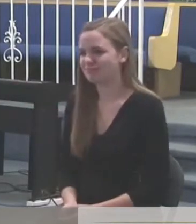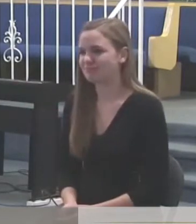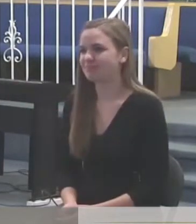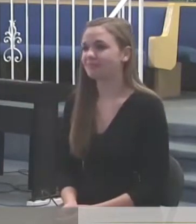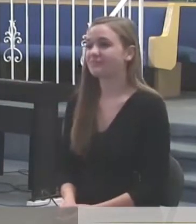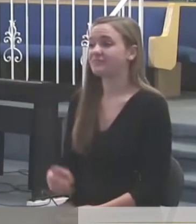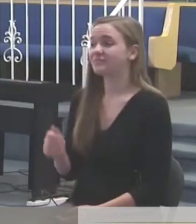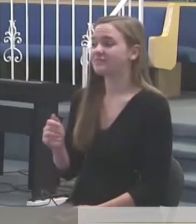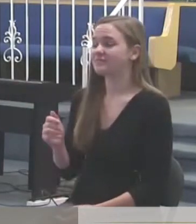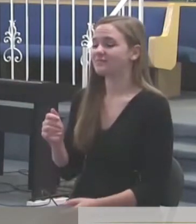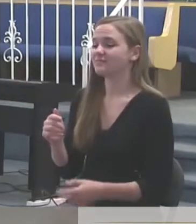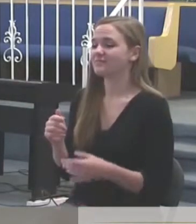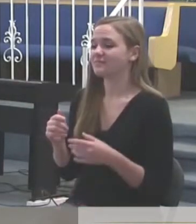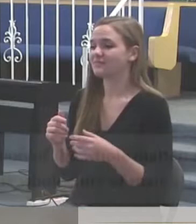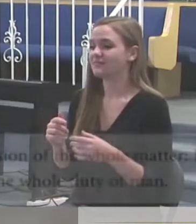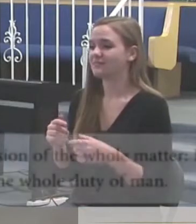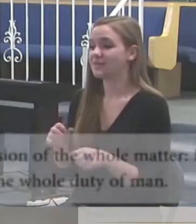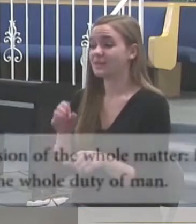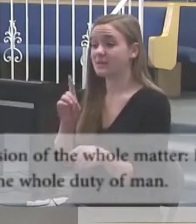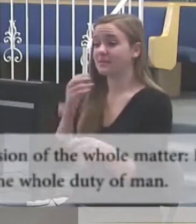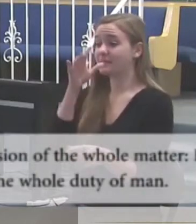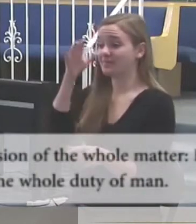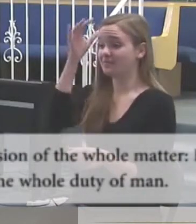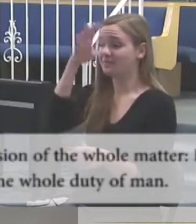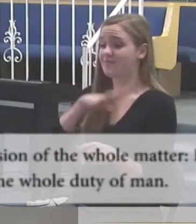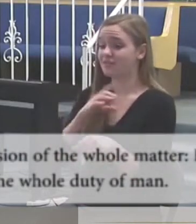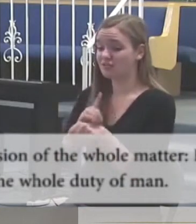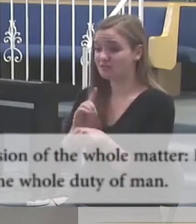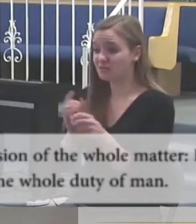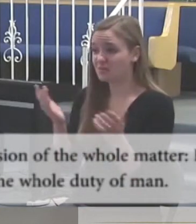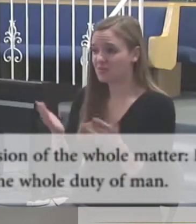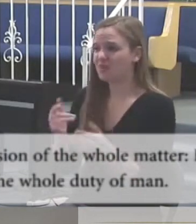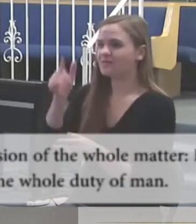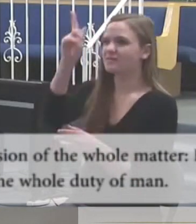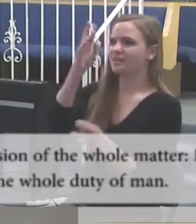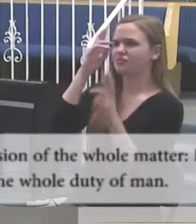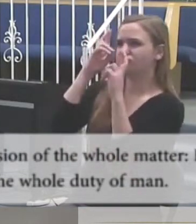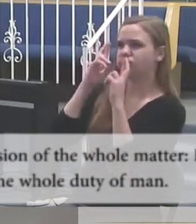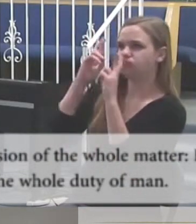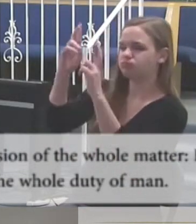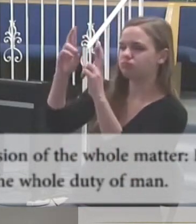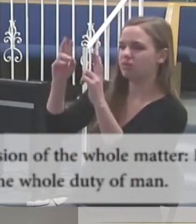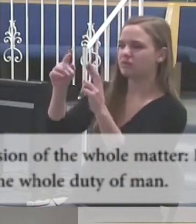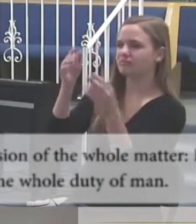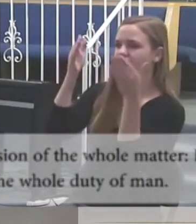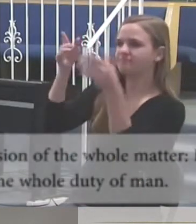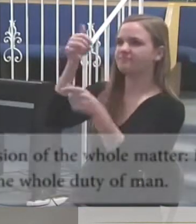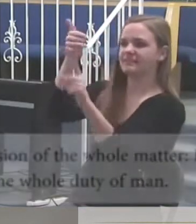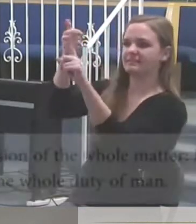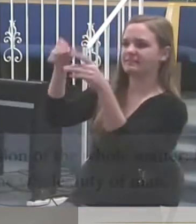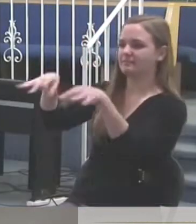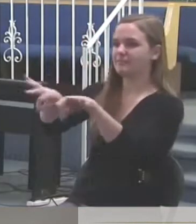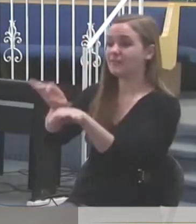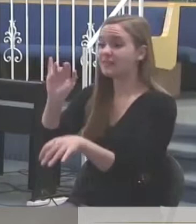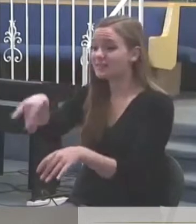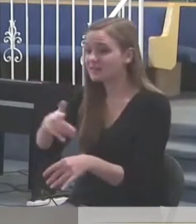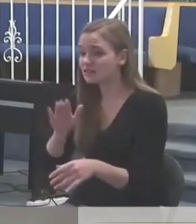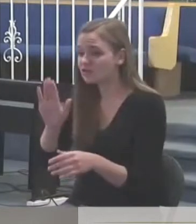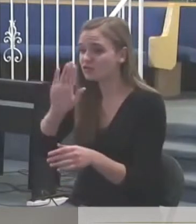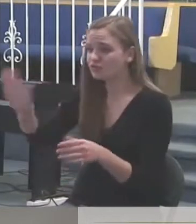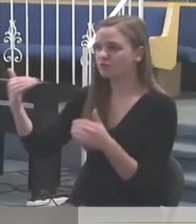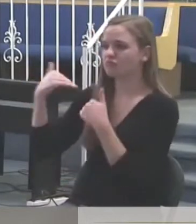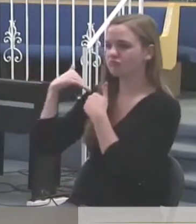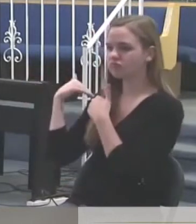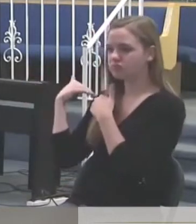The whole duty of man is to give God the respect that he deserves. That's your responsibility.